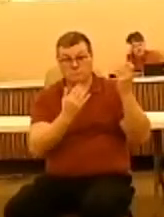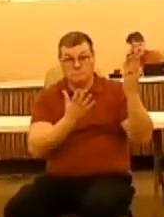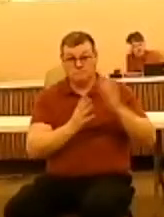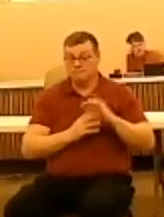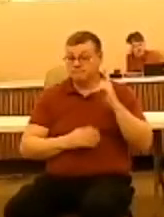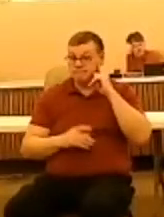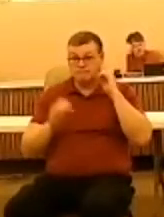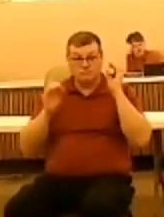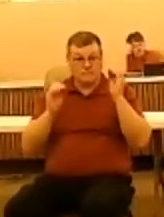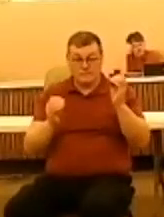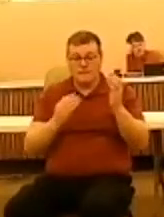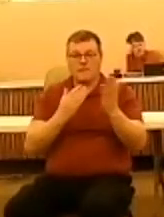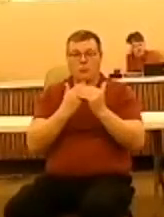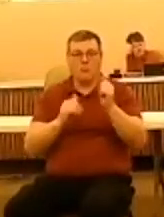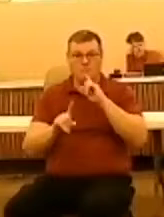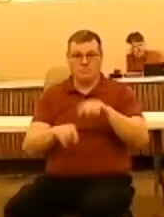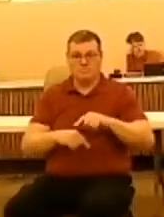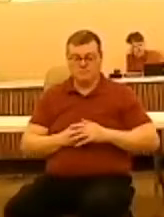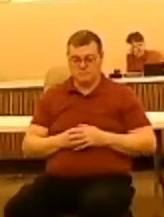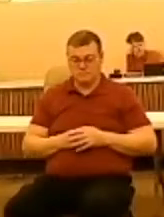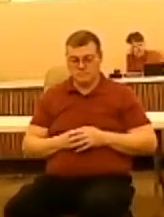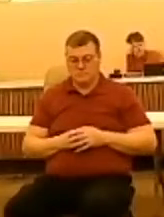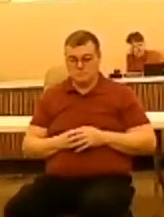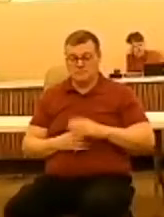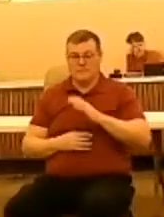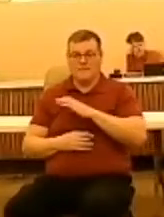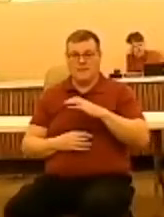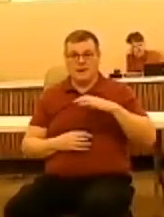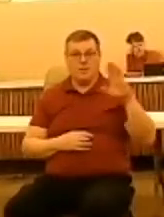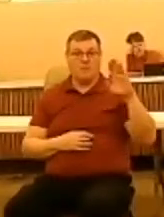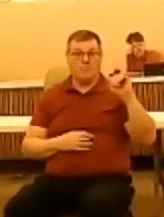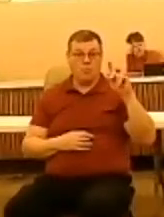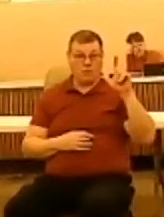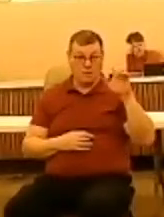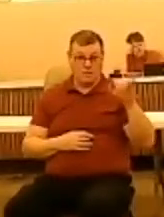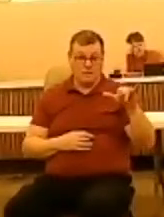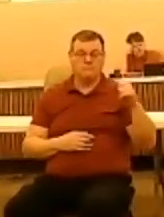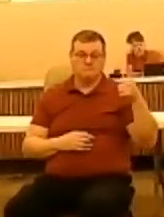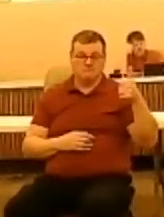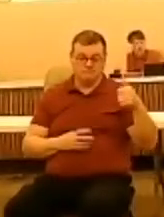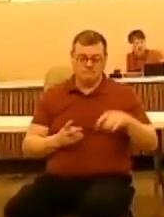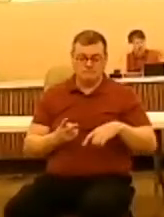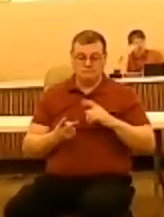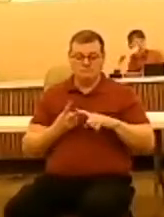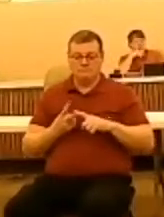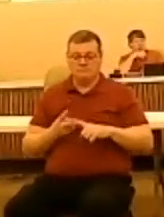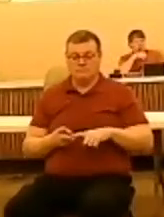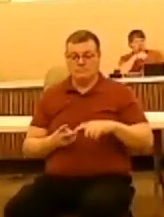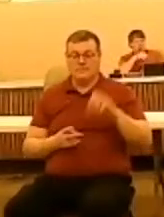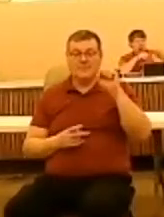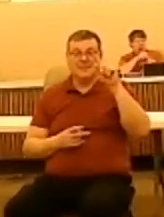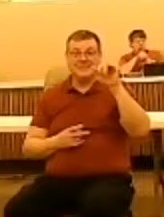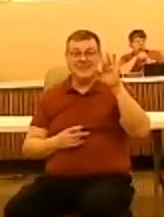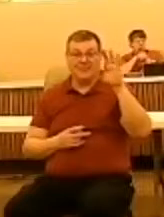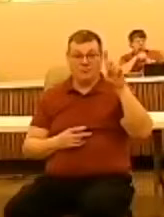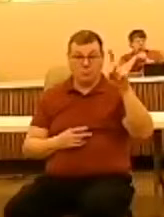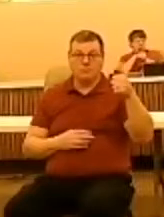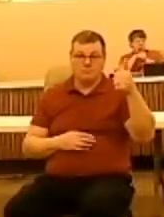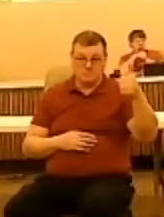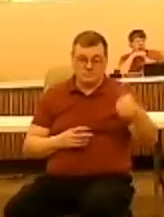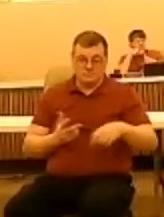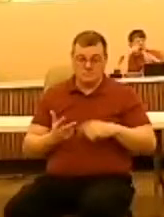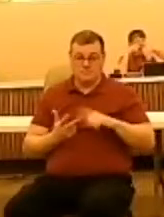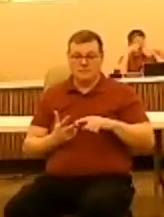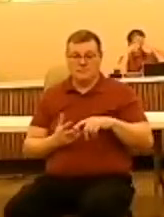Hearing none, please call the roll. Councilmember Barley, Aye. Councilmember Stafford, Aye.